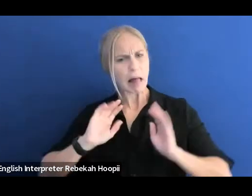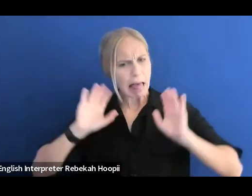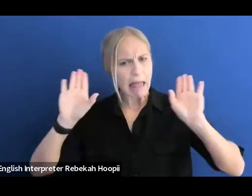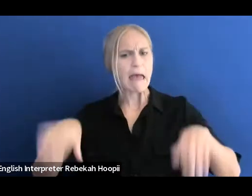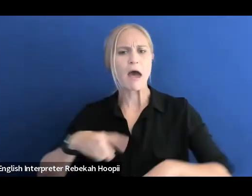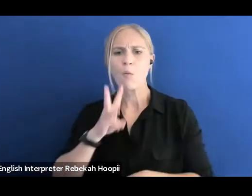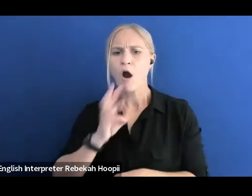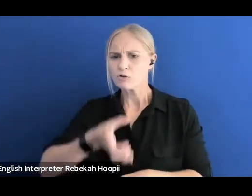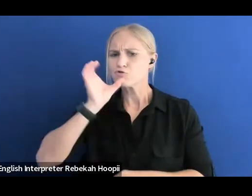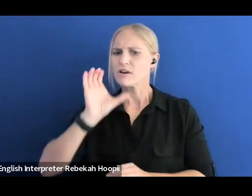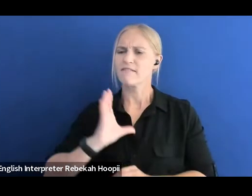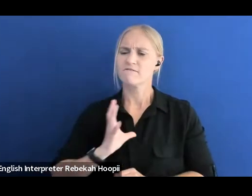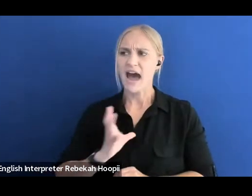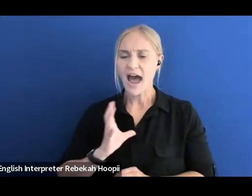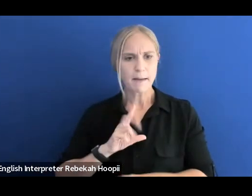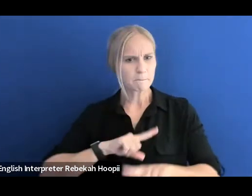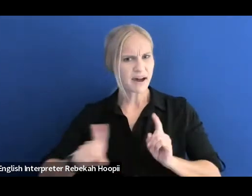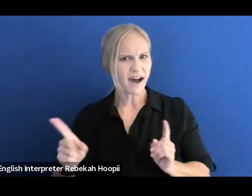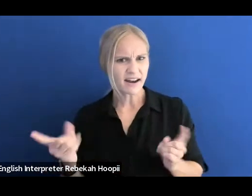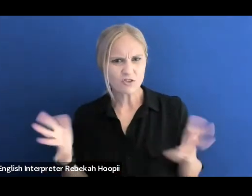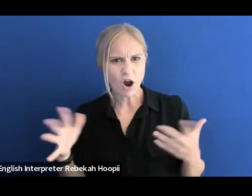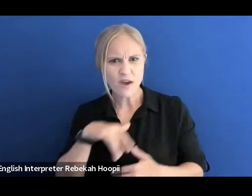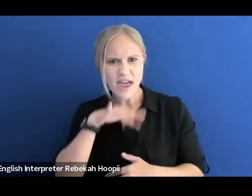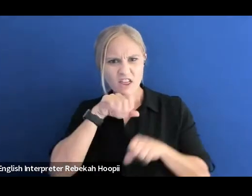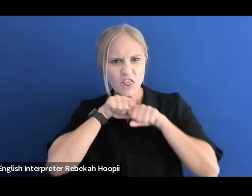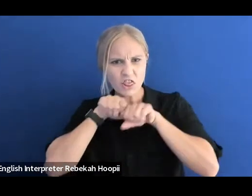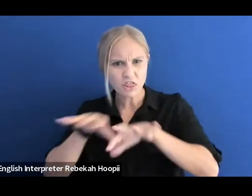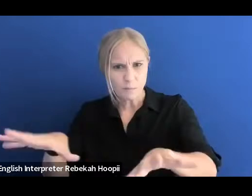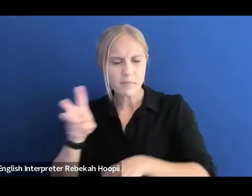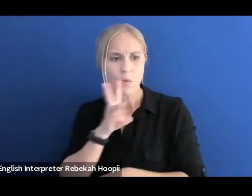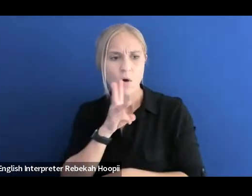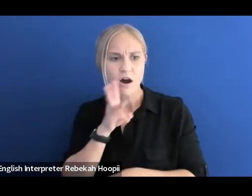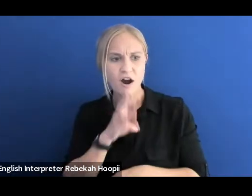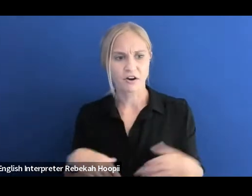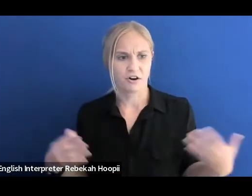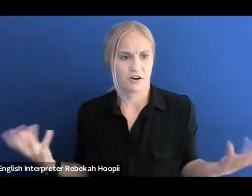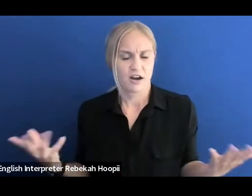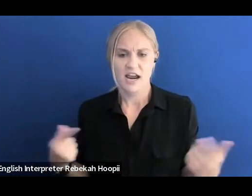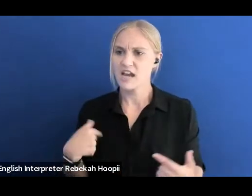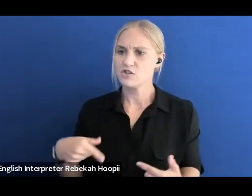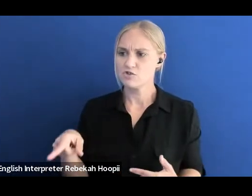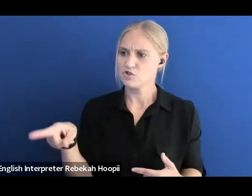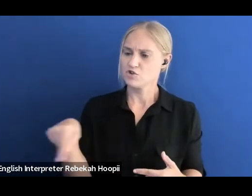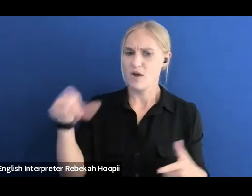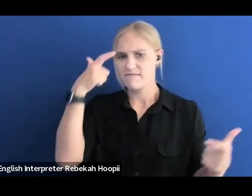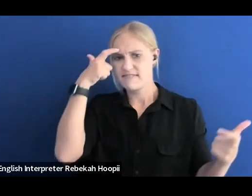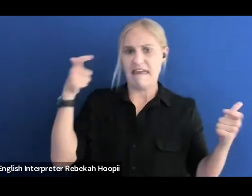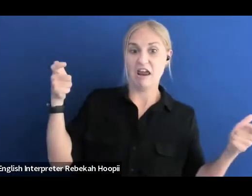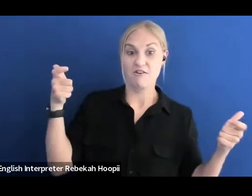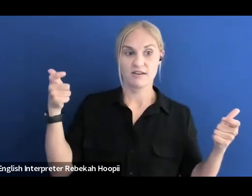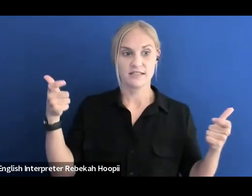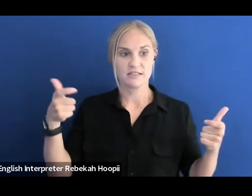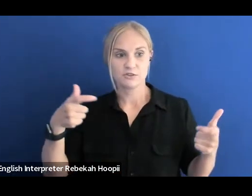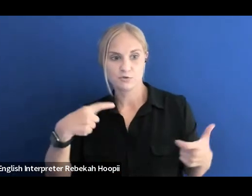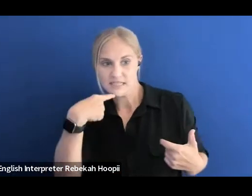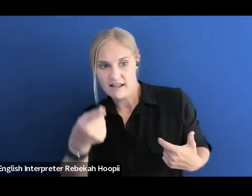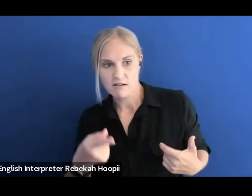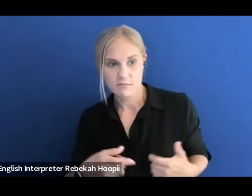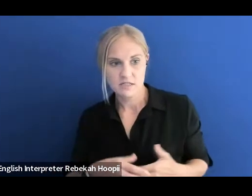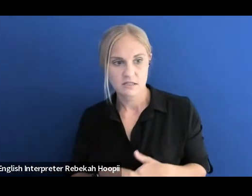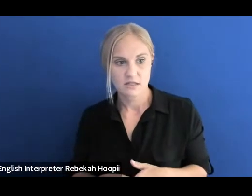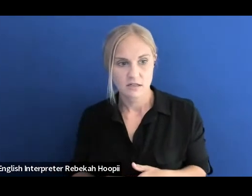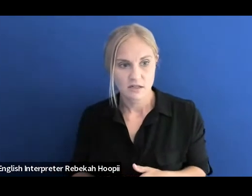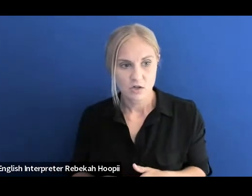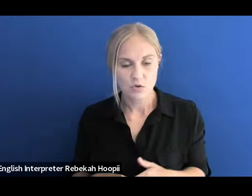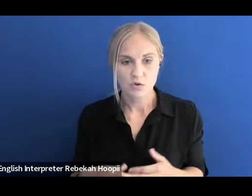contaminated. You guys sit down with the Navy. And he had the arrogance to tell us that you guys can trump us every